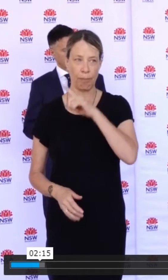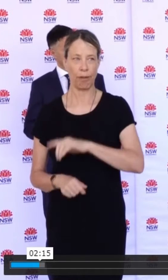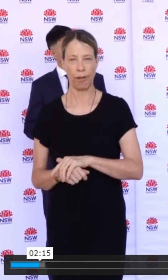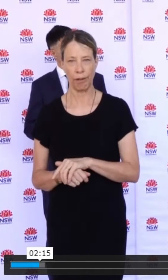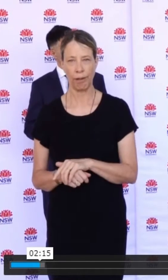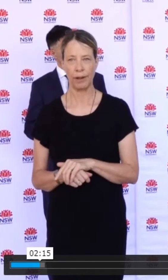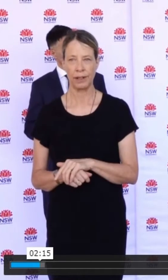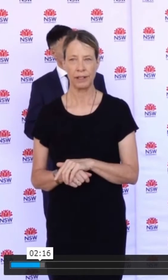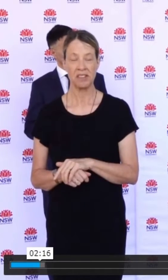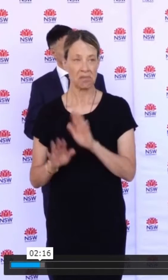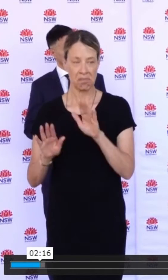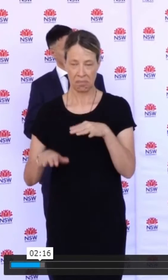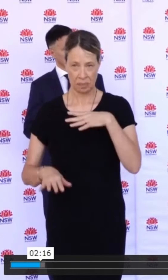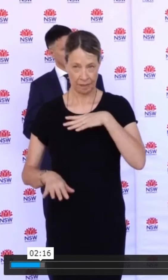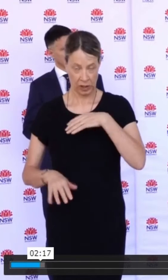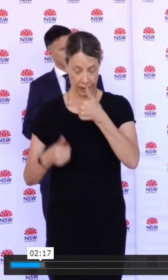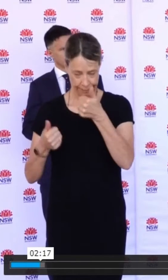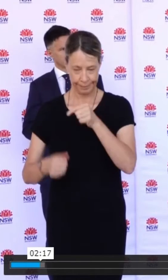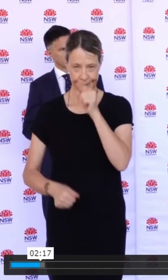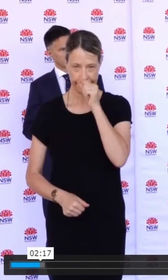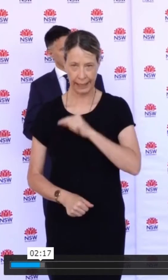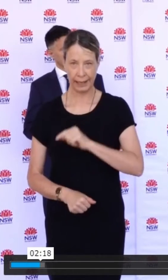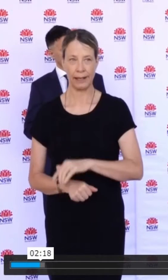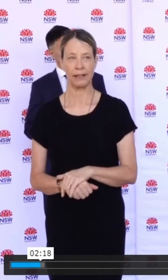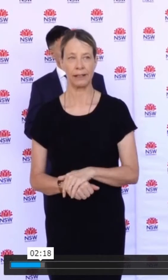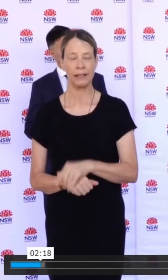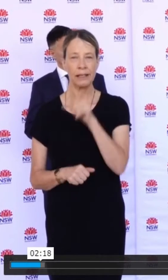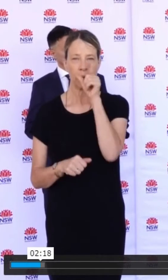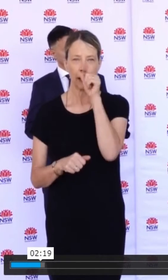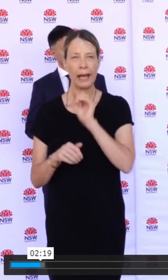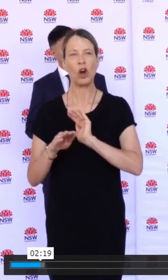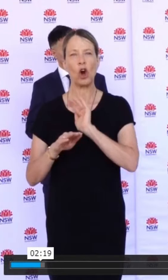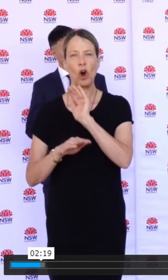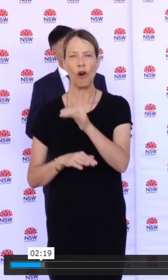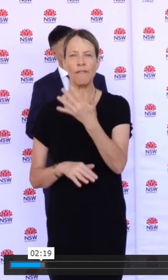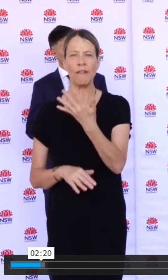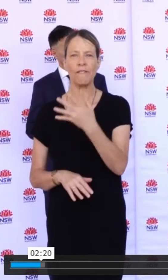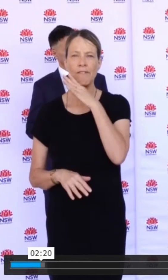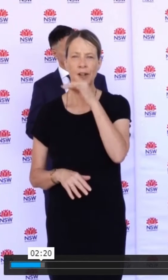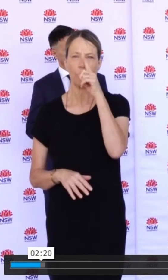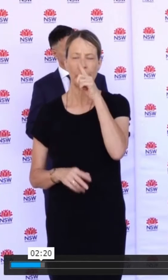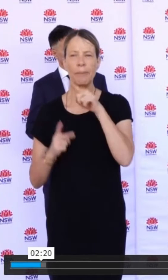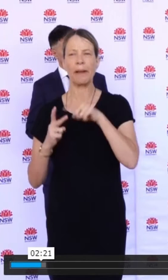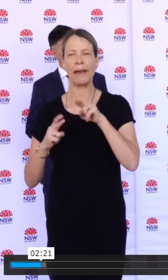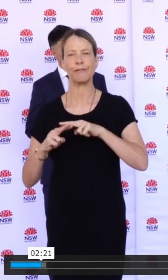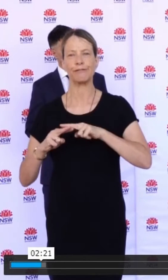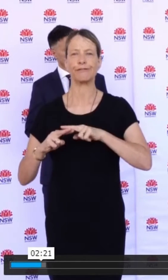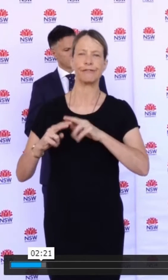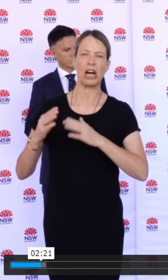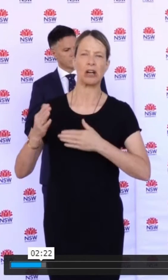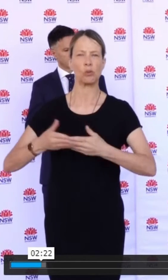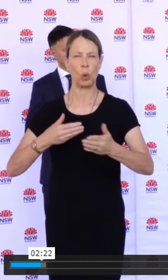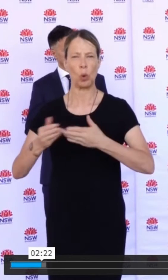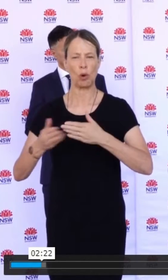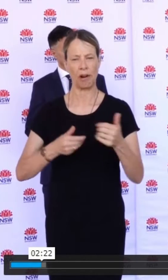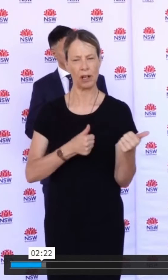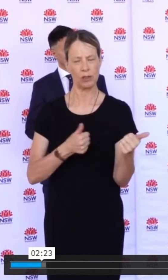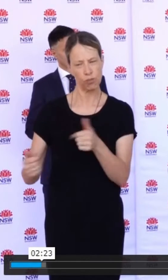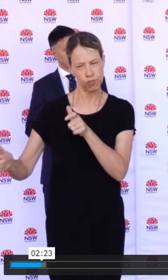without any major concerns. They can have more than that if it's a more structured environment, of up to a couple of